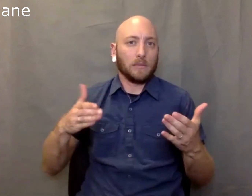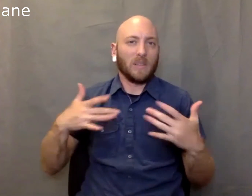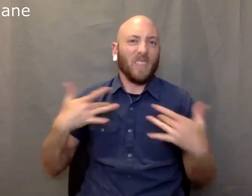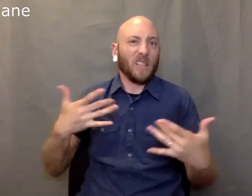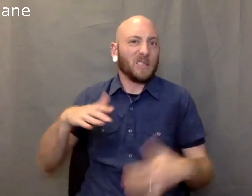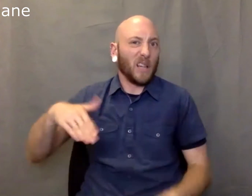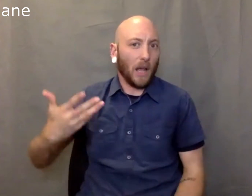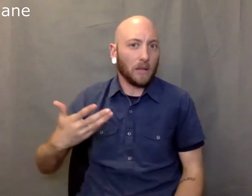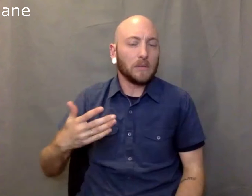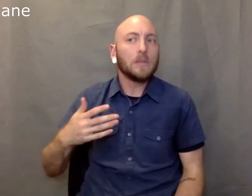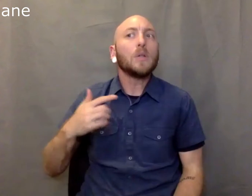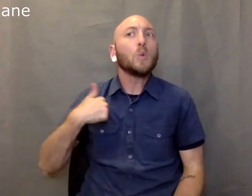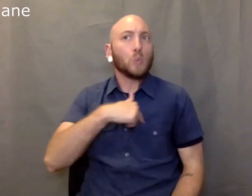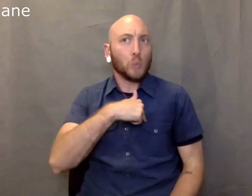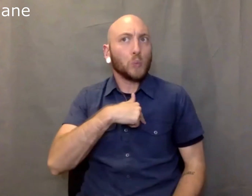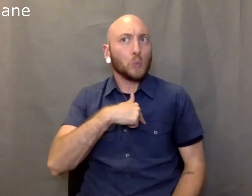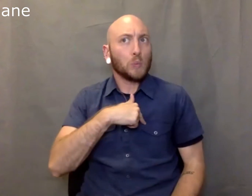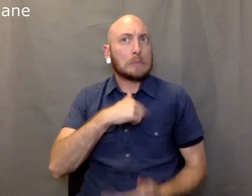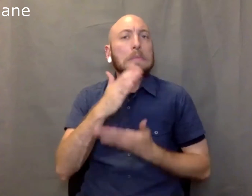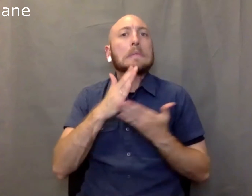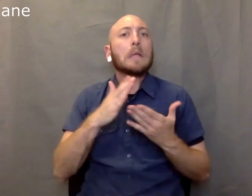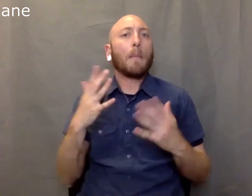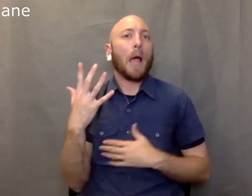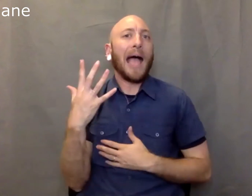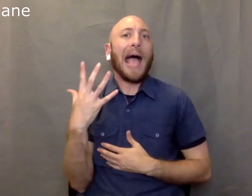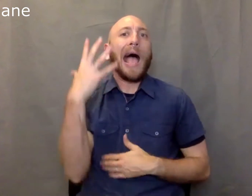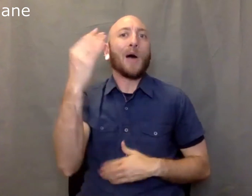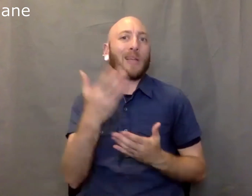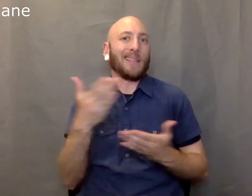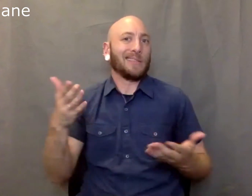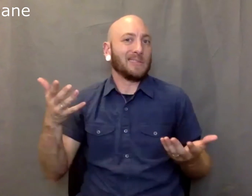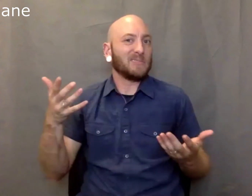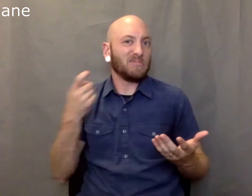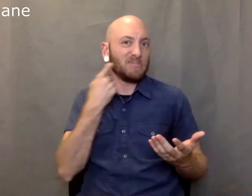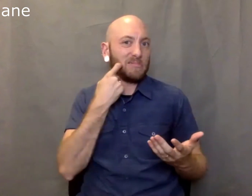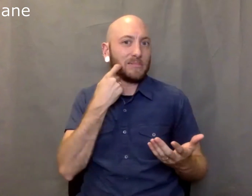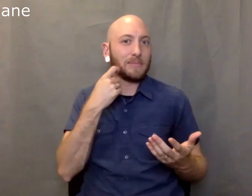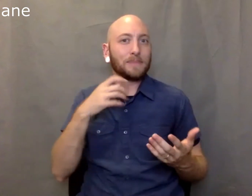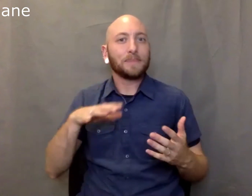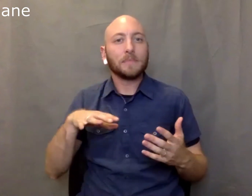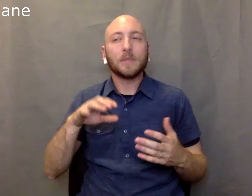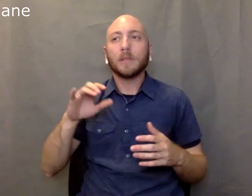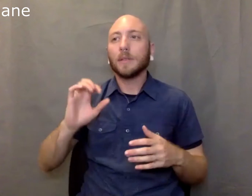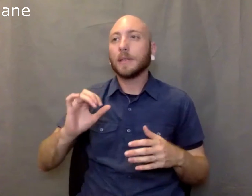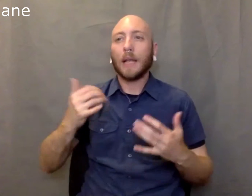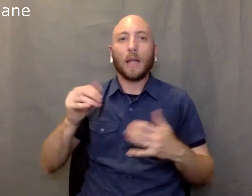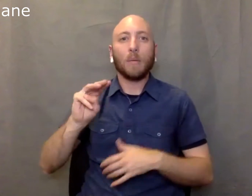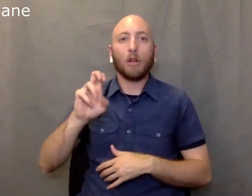We've done a couple outdoor things here in Montreal, like the curfew, not the curfew, sorry, the restrictions with